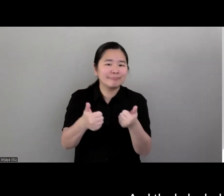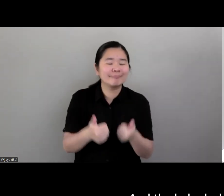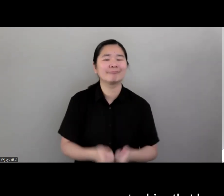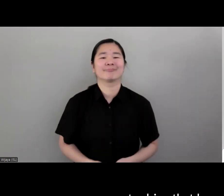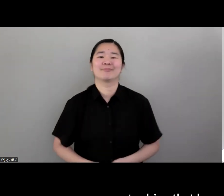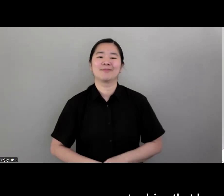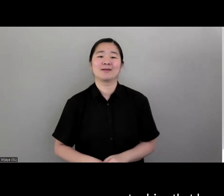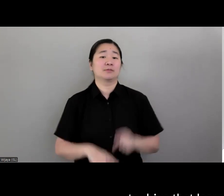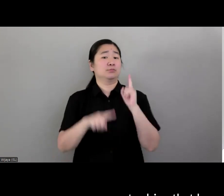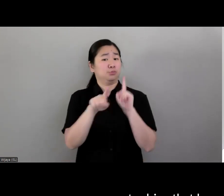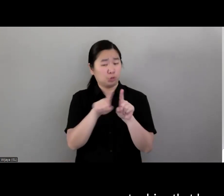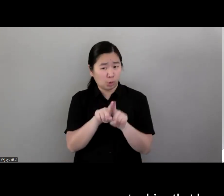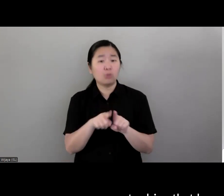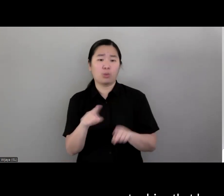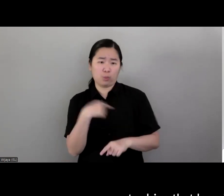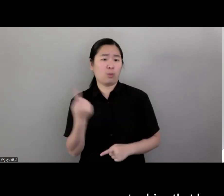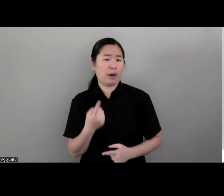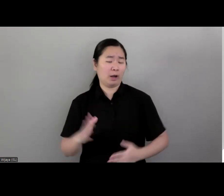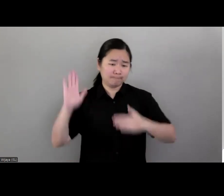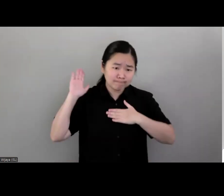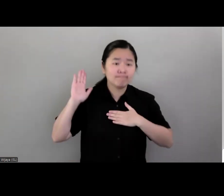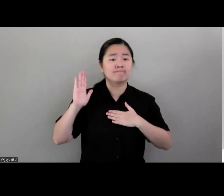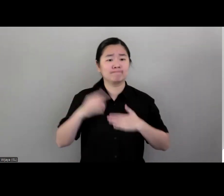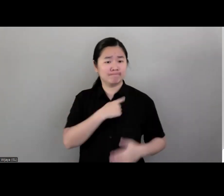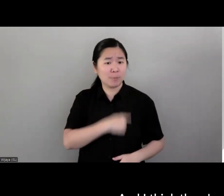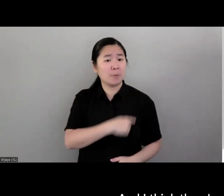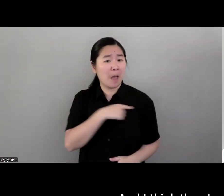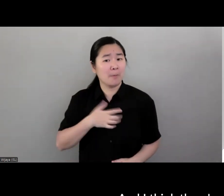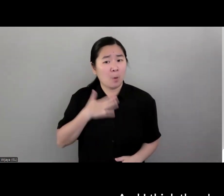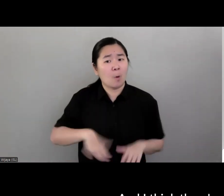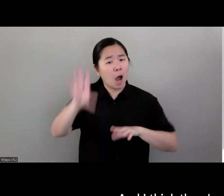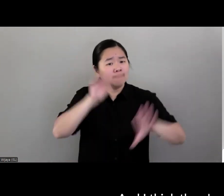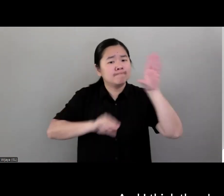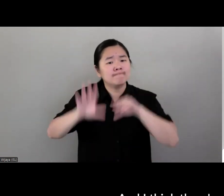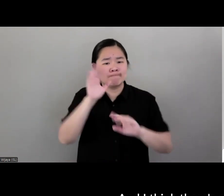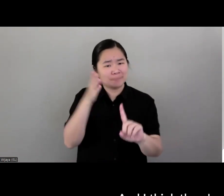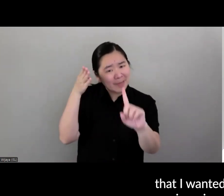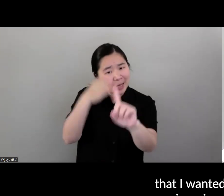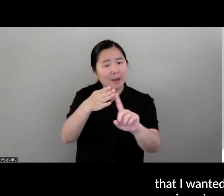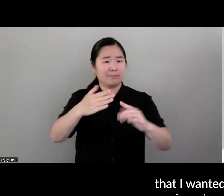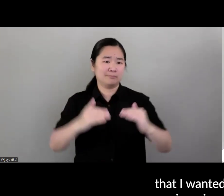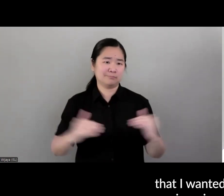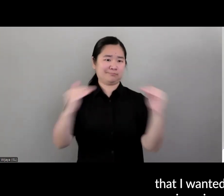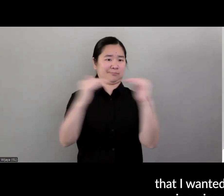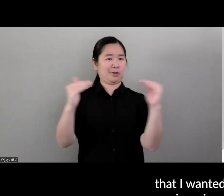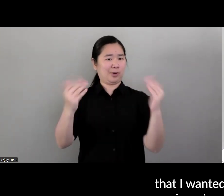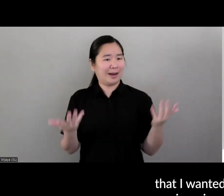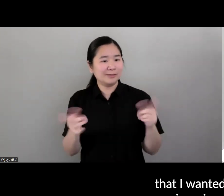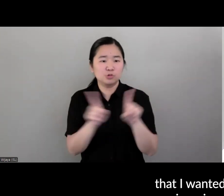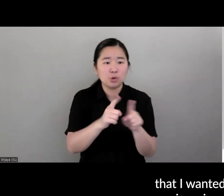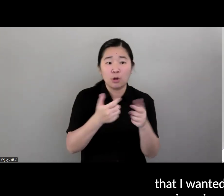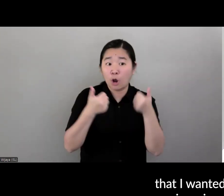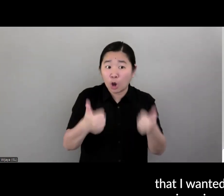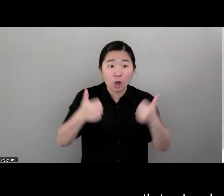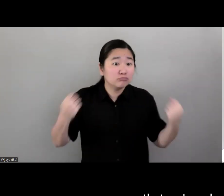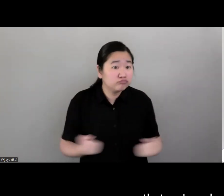been central to drive that learning and evidence. And I think there's one kind of example that I wanted to highlight is a